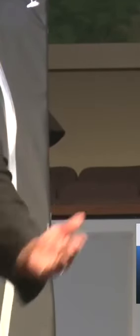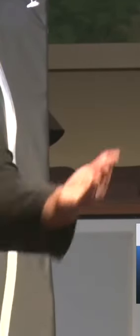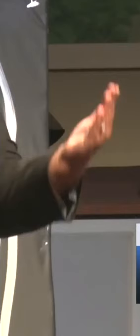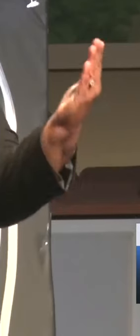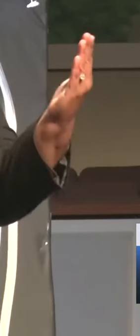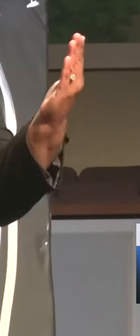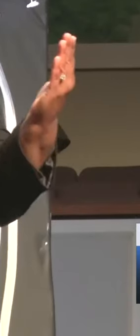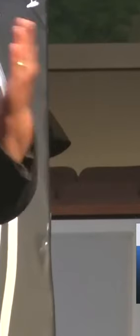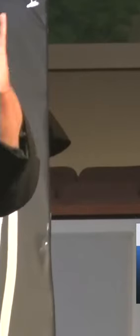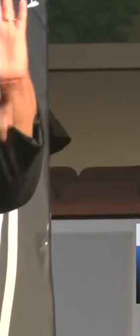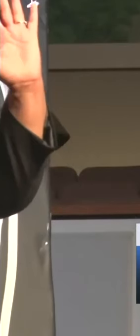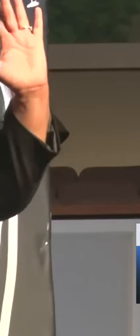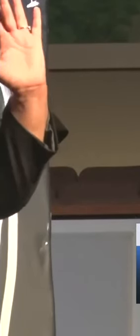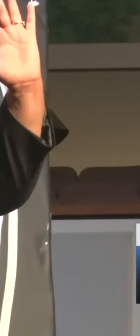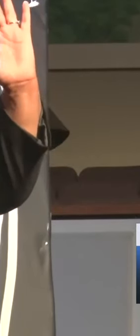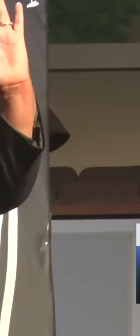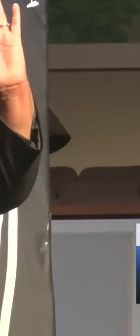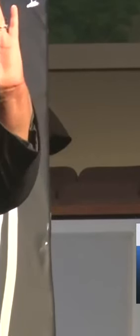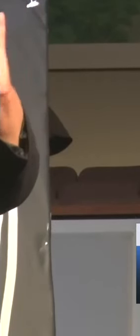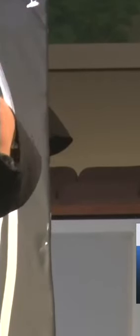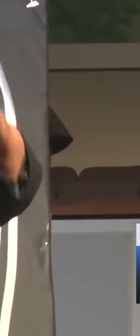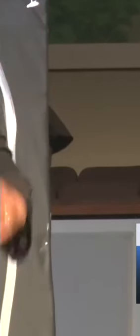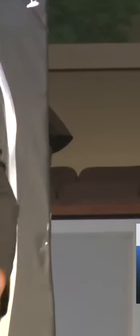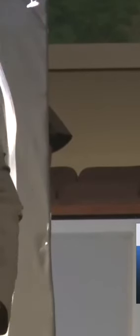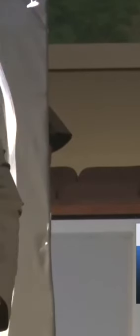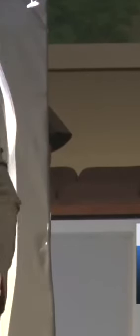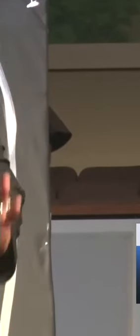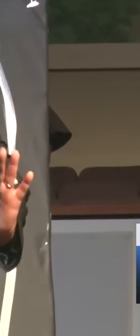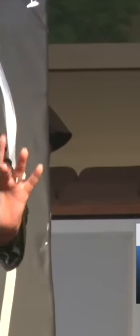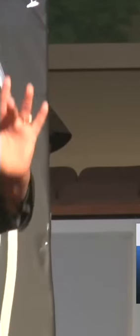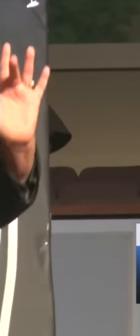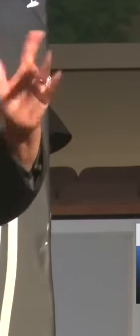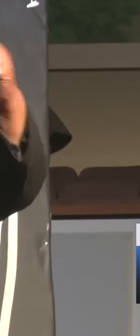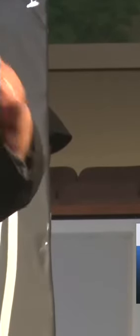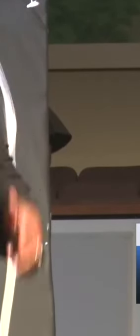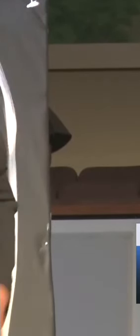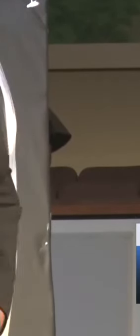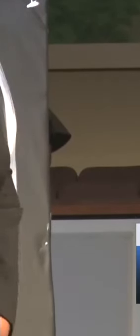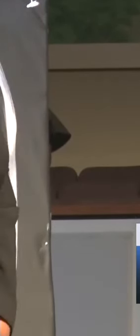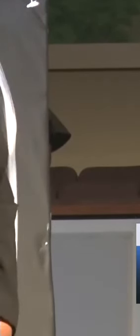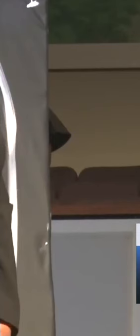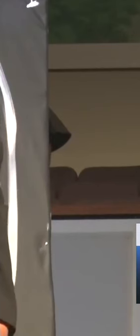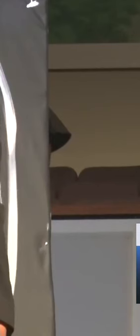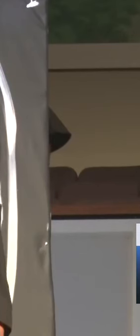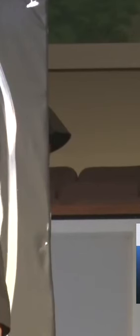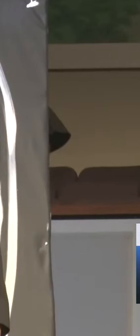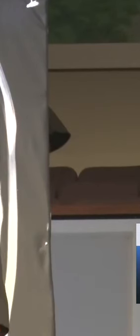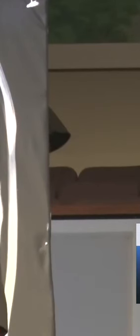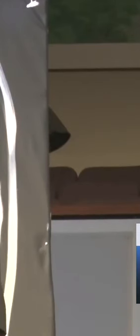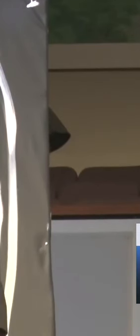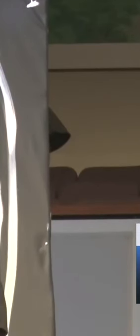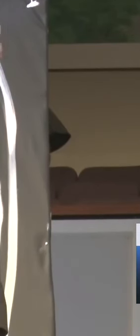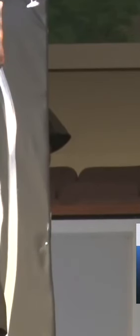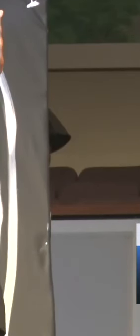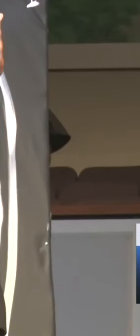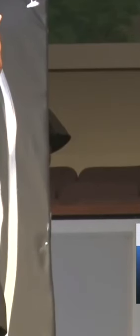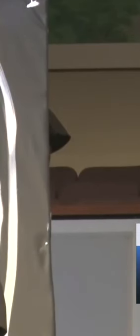for your goodness. Jesus and your mercy towards us